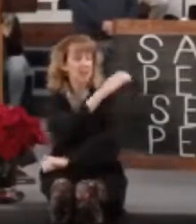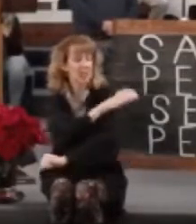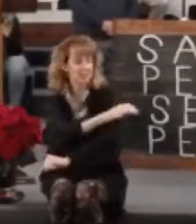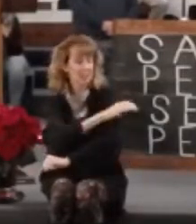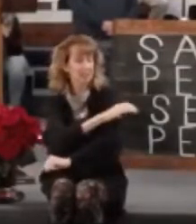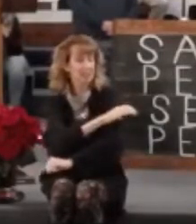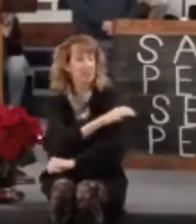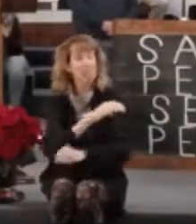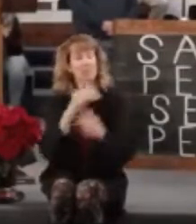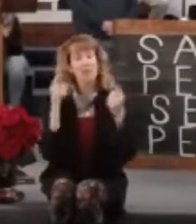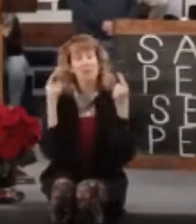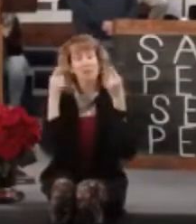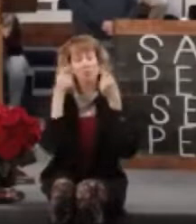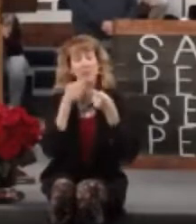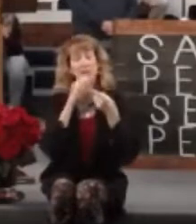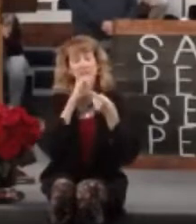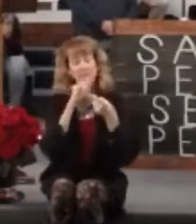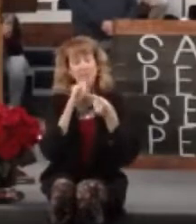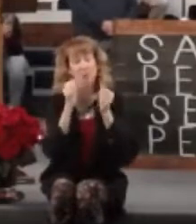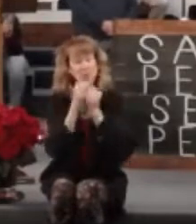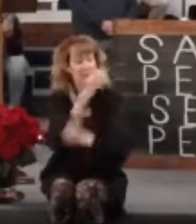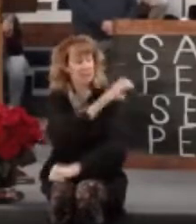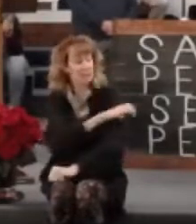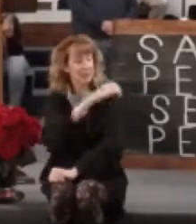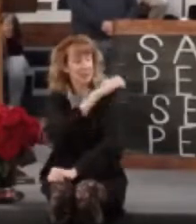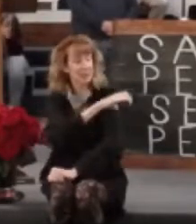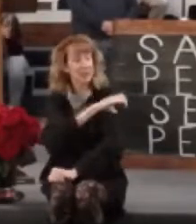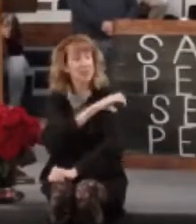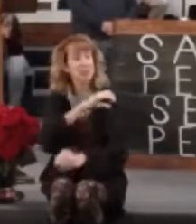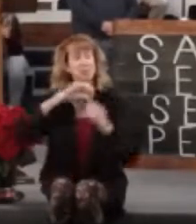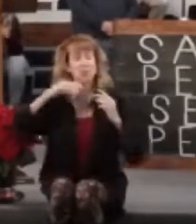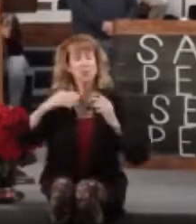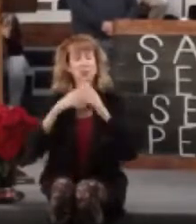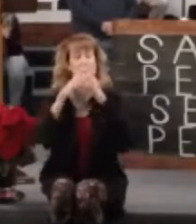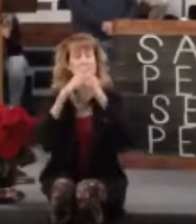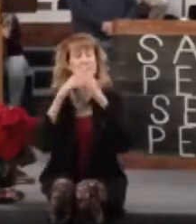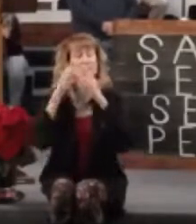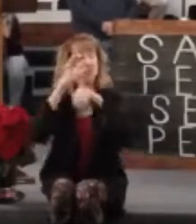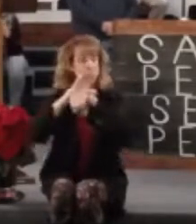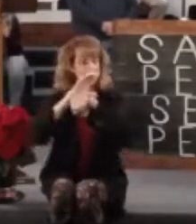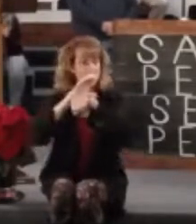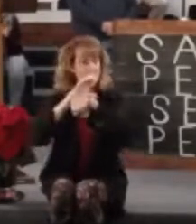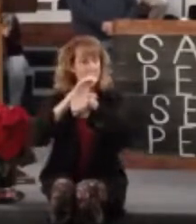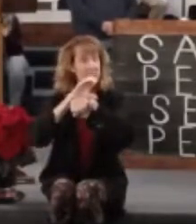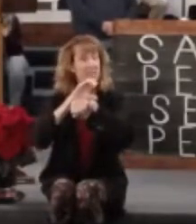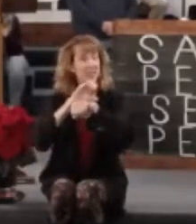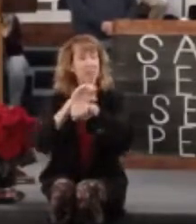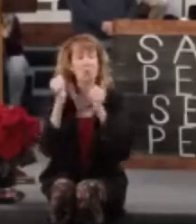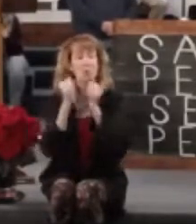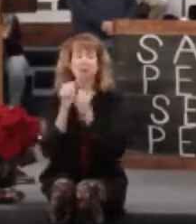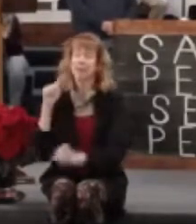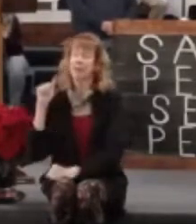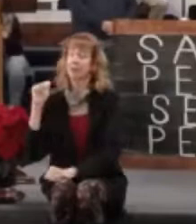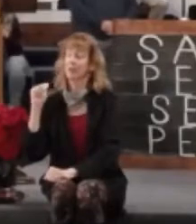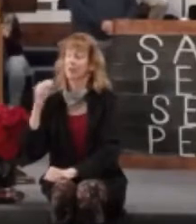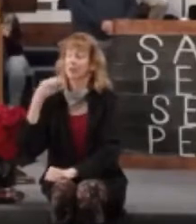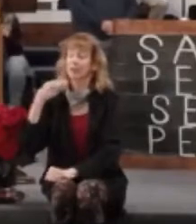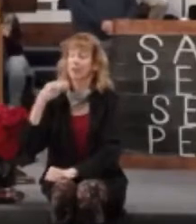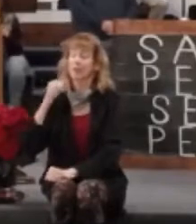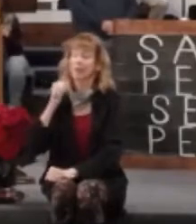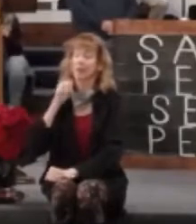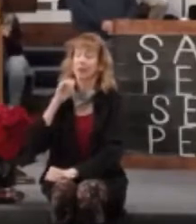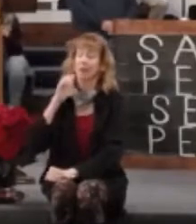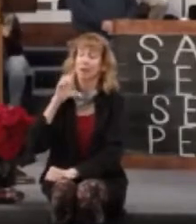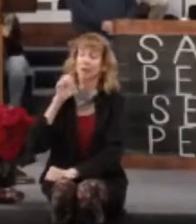The point of mobile clinics is to start churches. Groups of Thai believers that will go on to